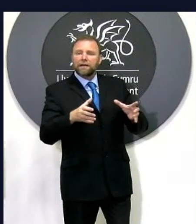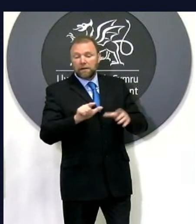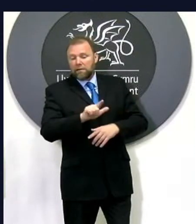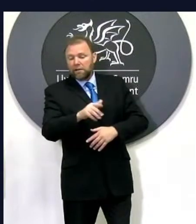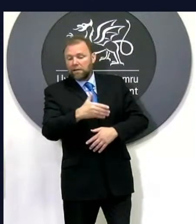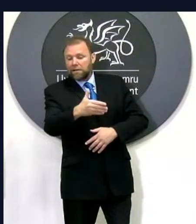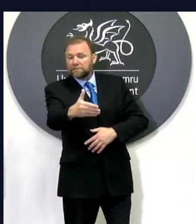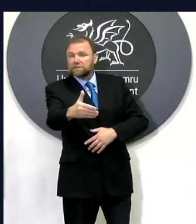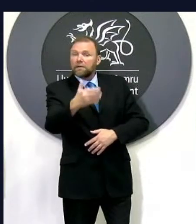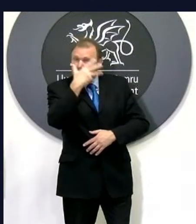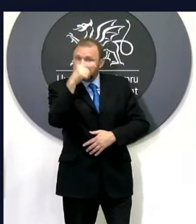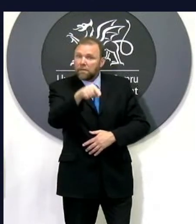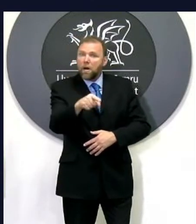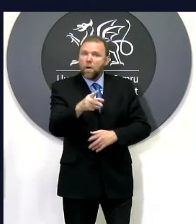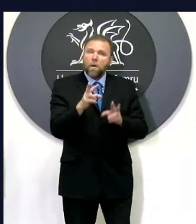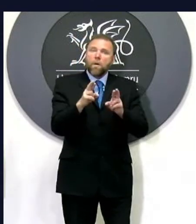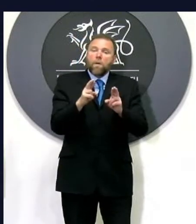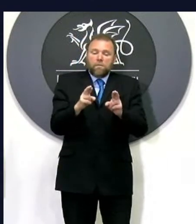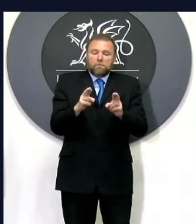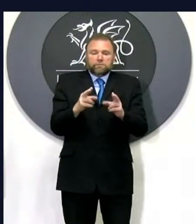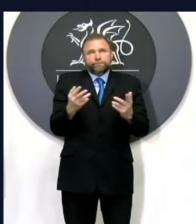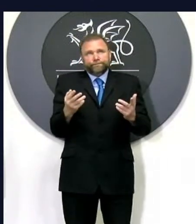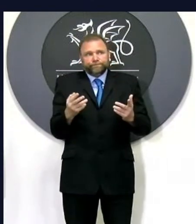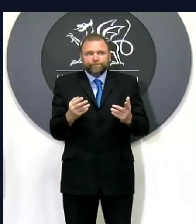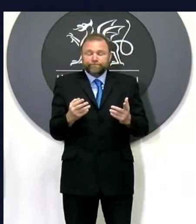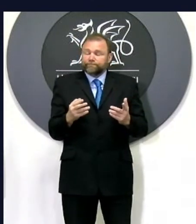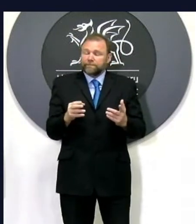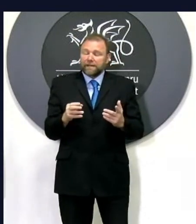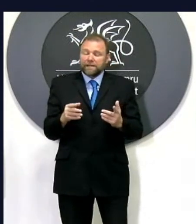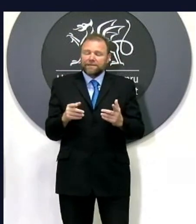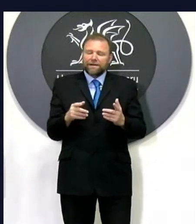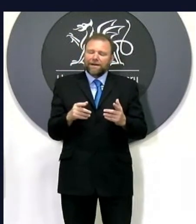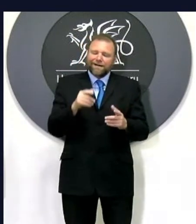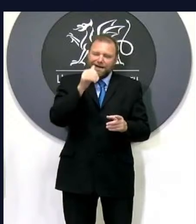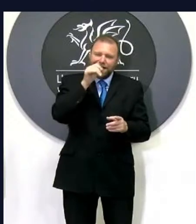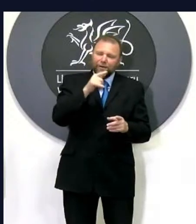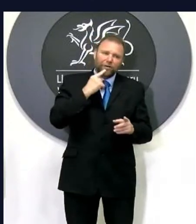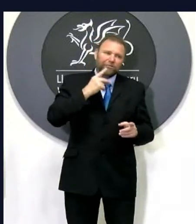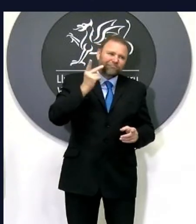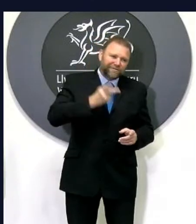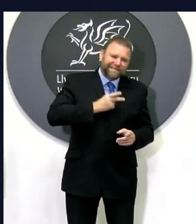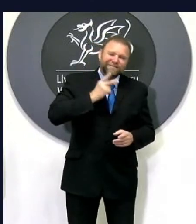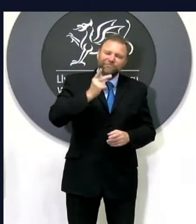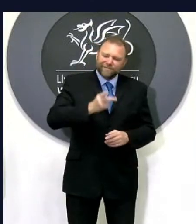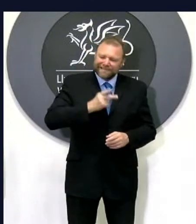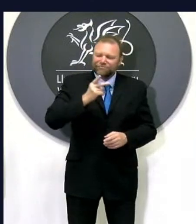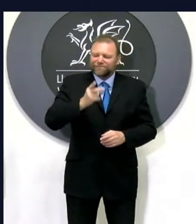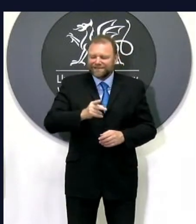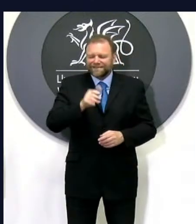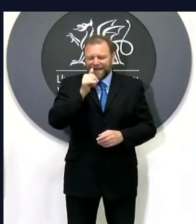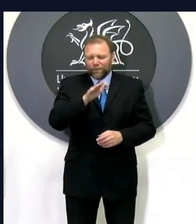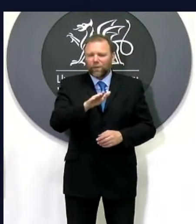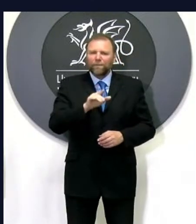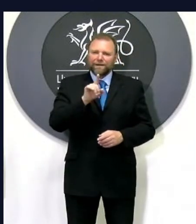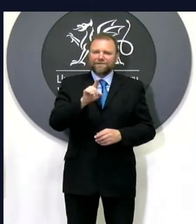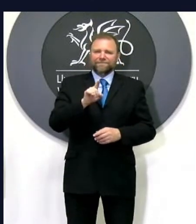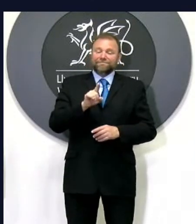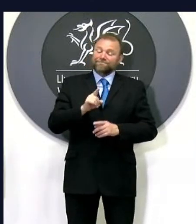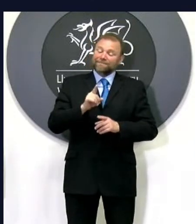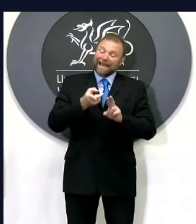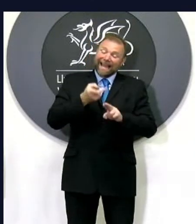summer, provided, and you know, I know I'm like a stuck record saying it every time, provided